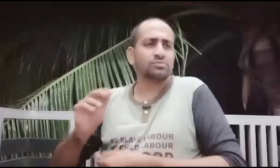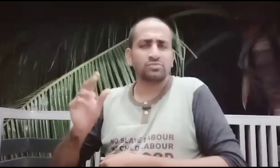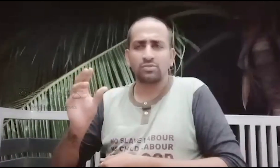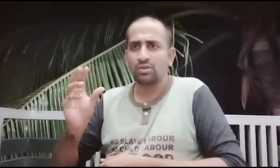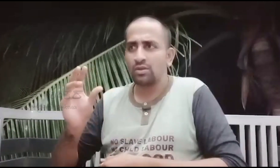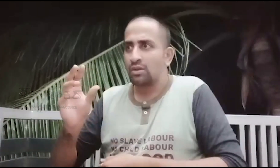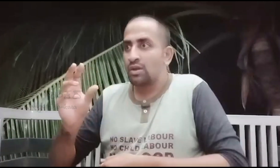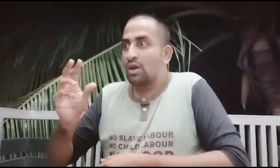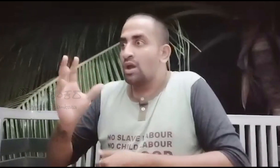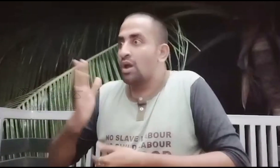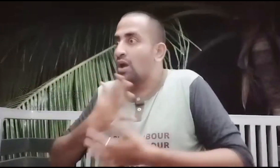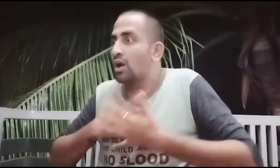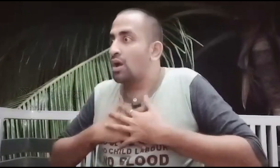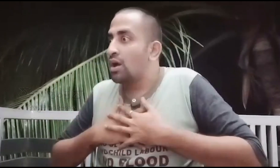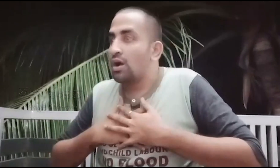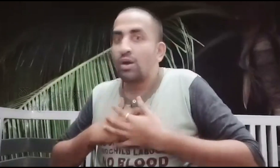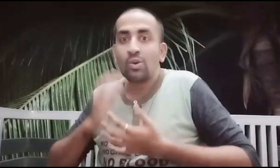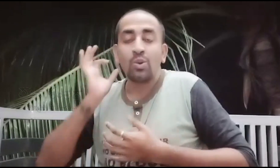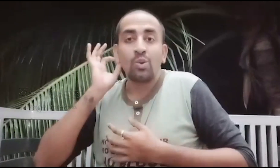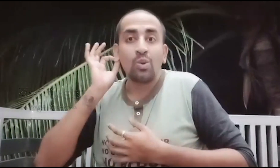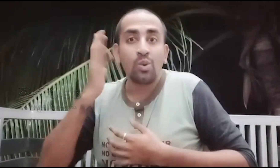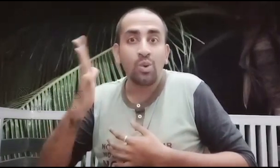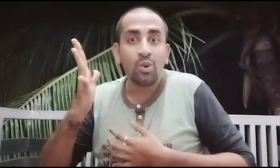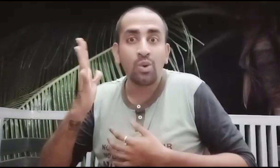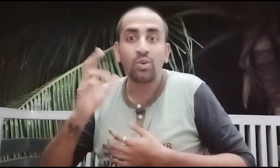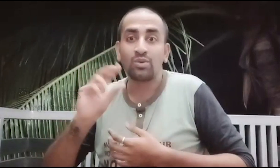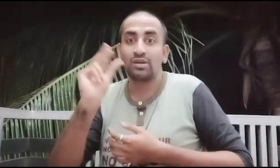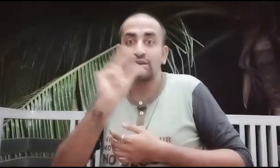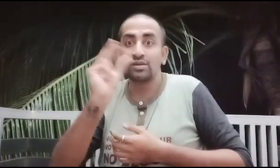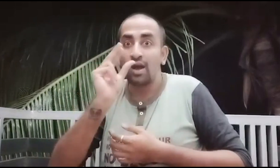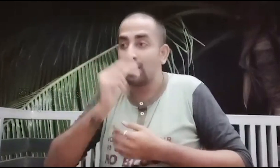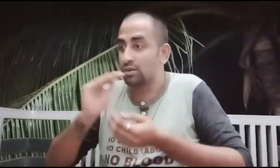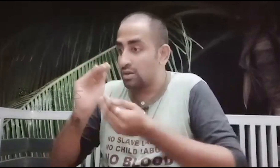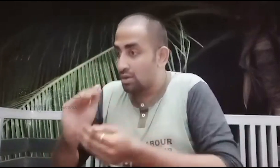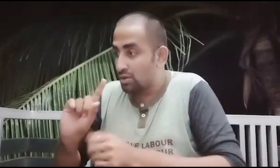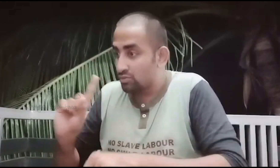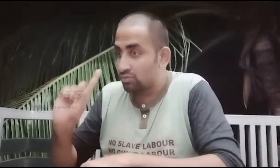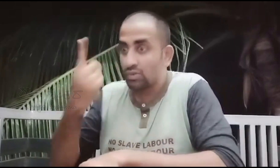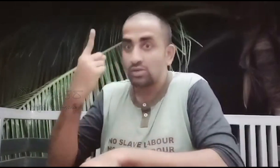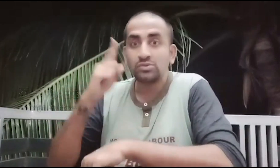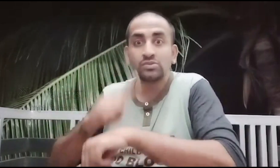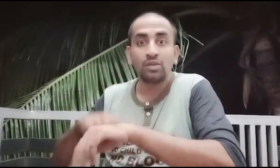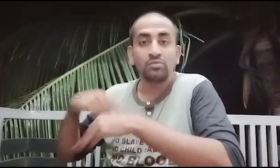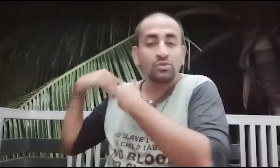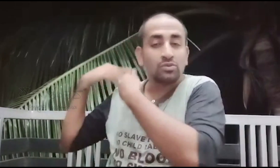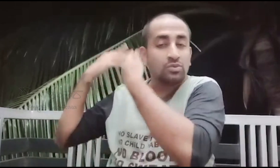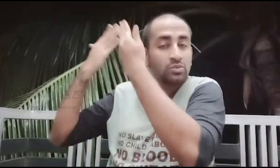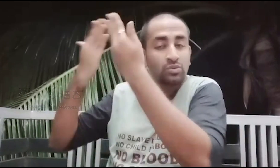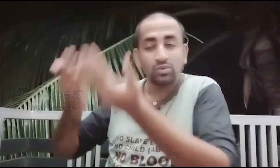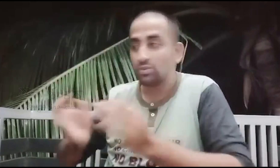woke up the next morning and saw something miraculous. The egg of the duck was made of